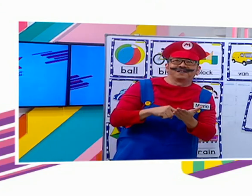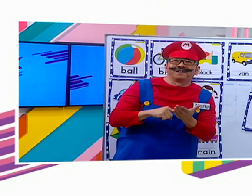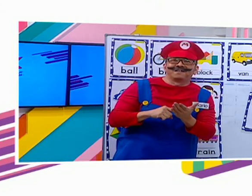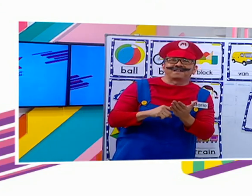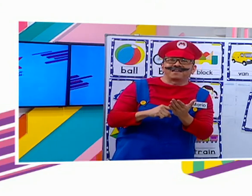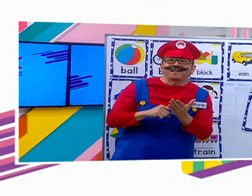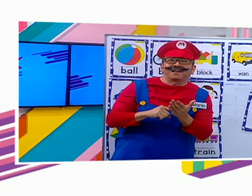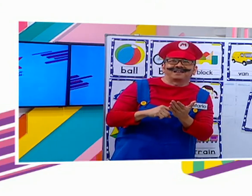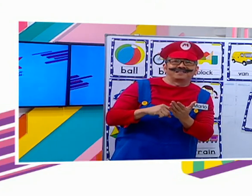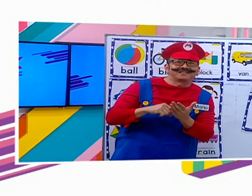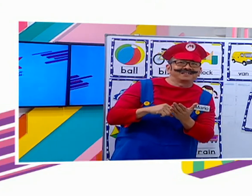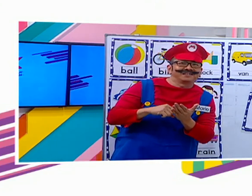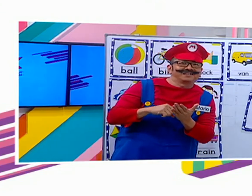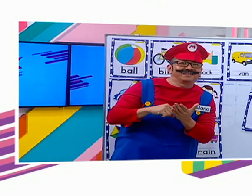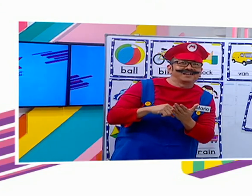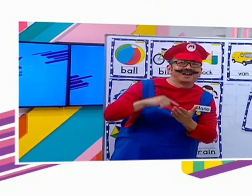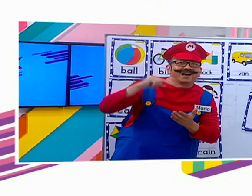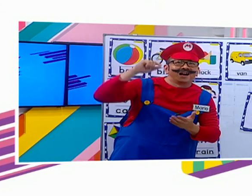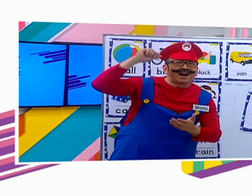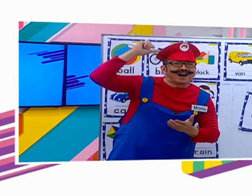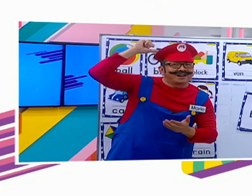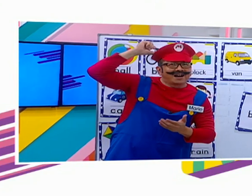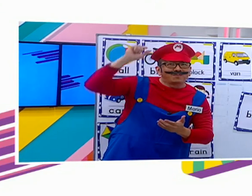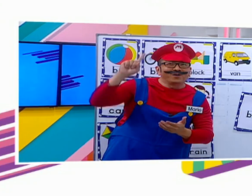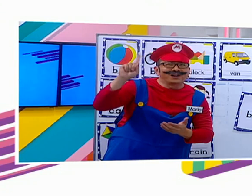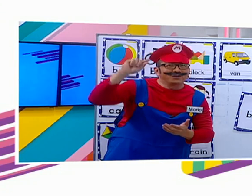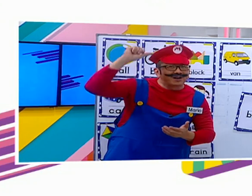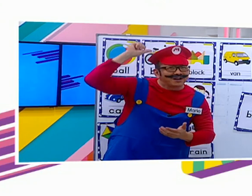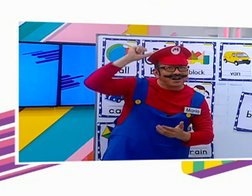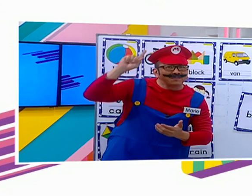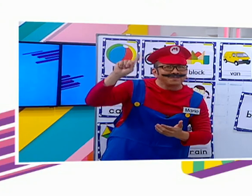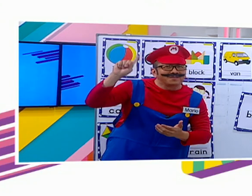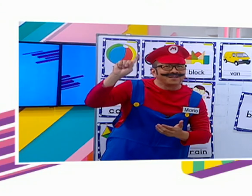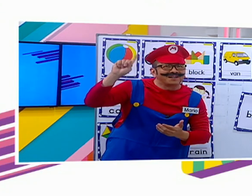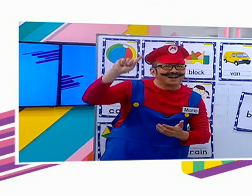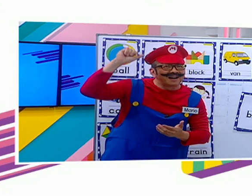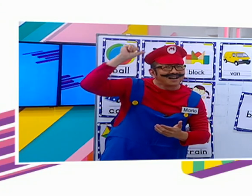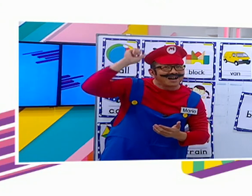one. Okay, I can see. Adam, where are you, Adam?